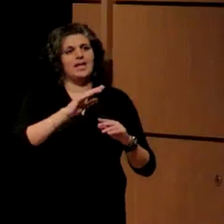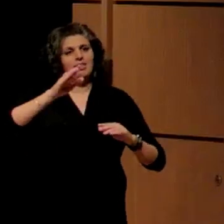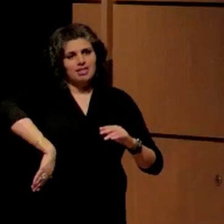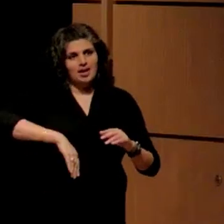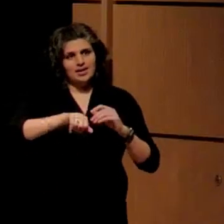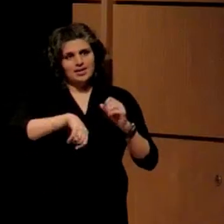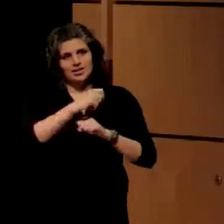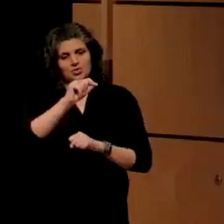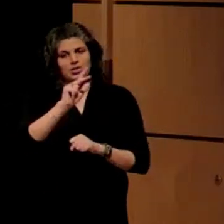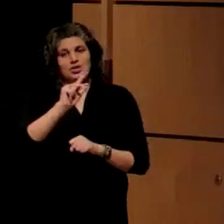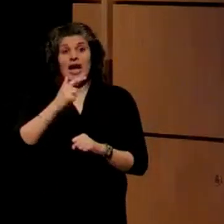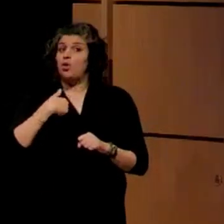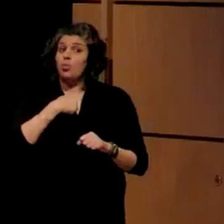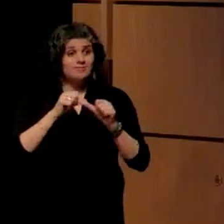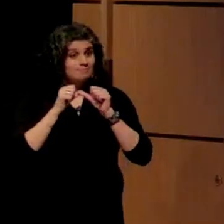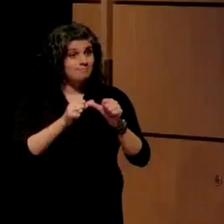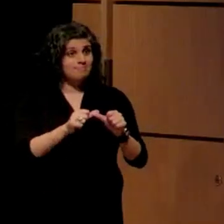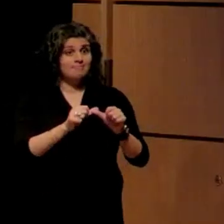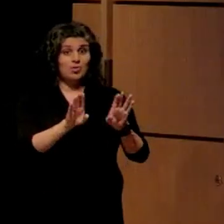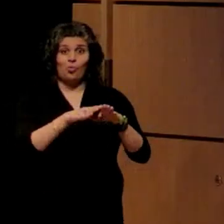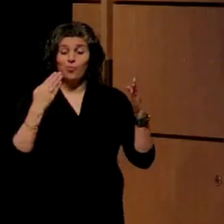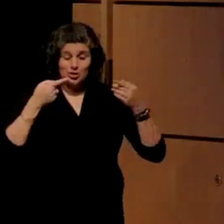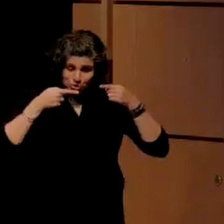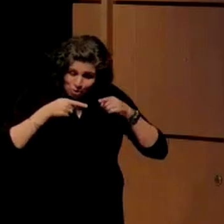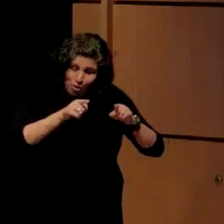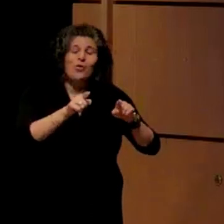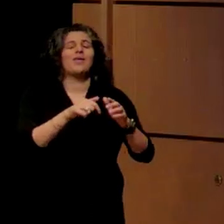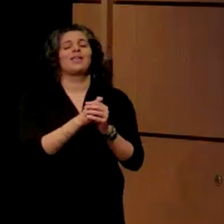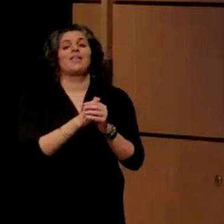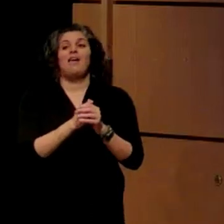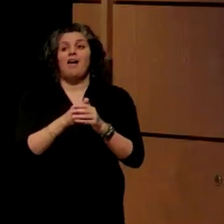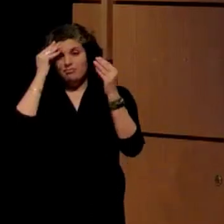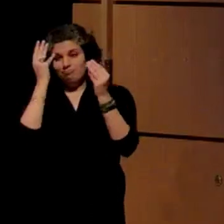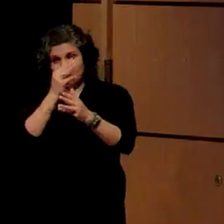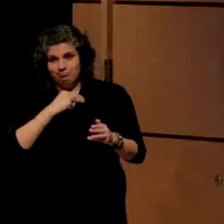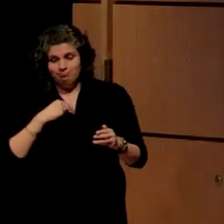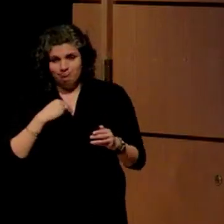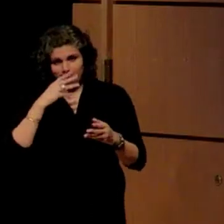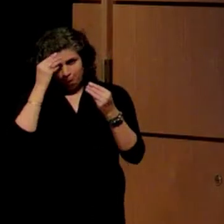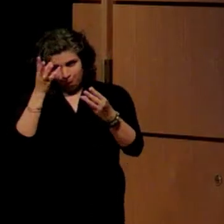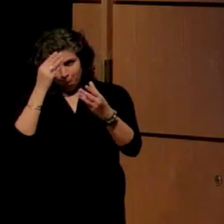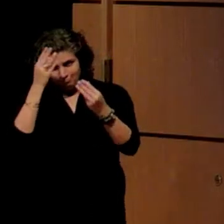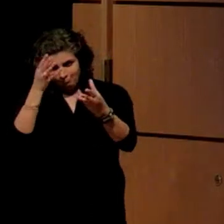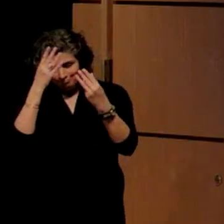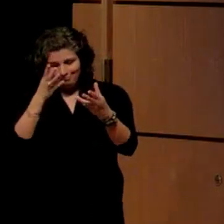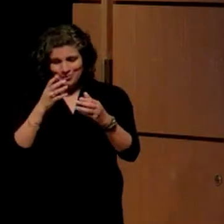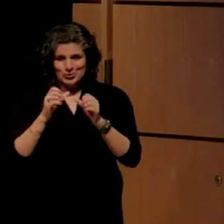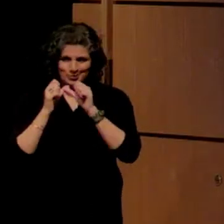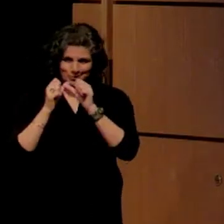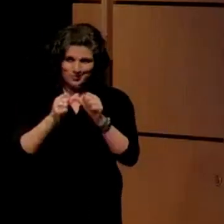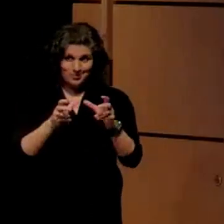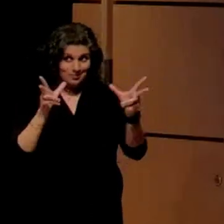during construction. We will also keep our members and visitors informed throughout the process, so please stay